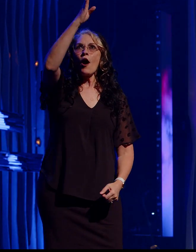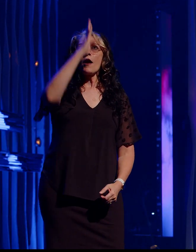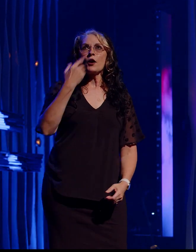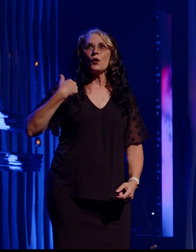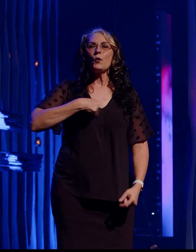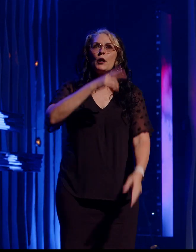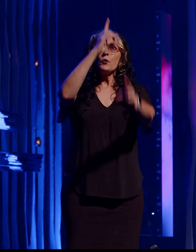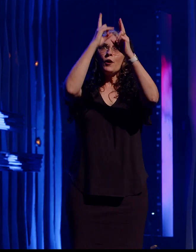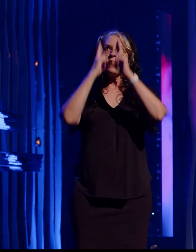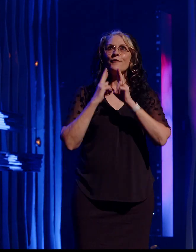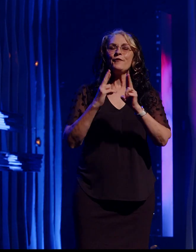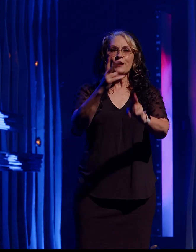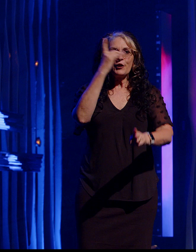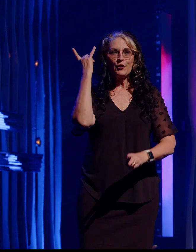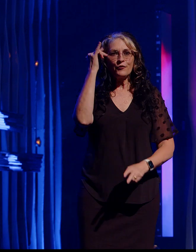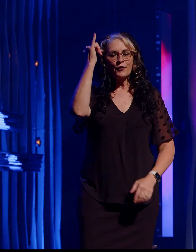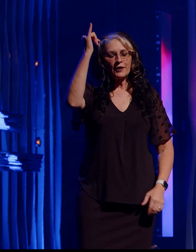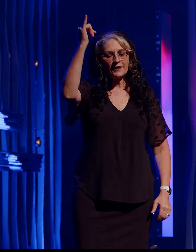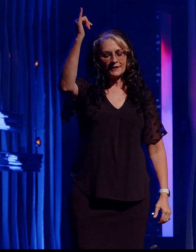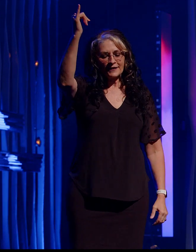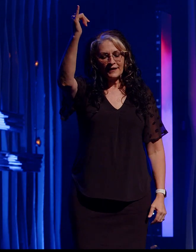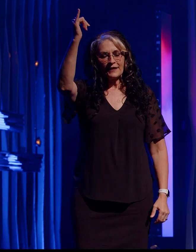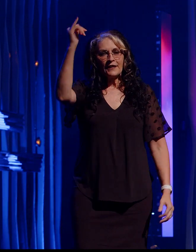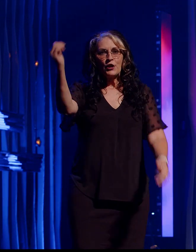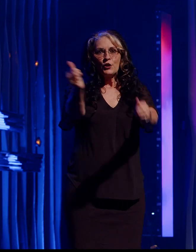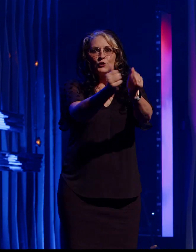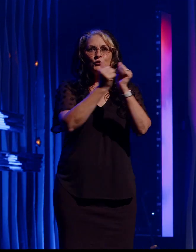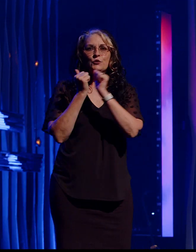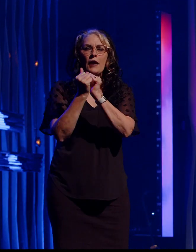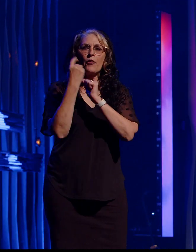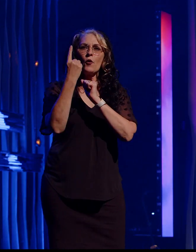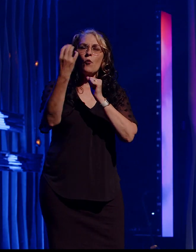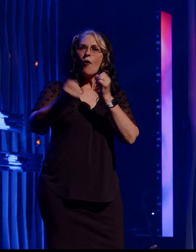you forever.